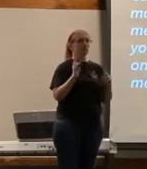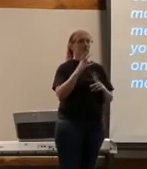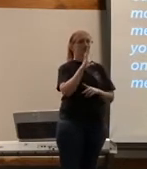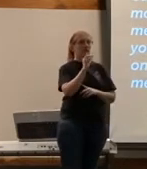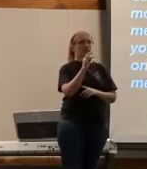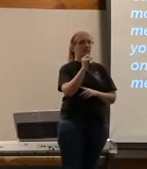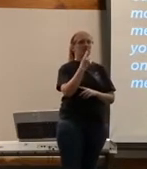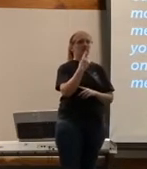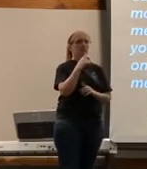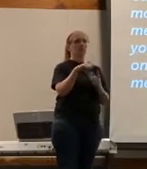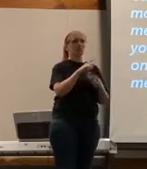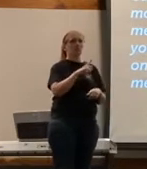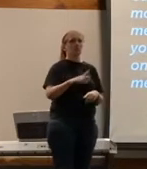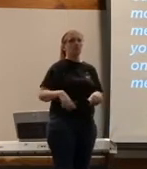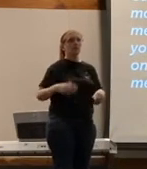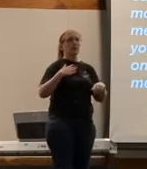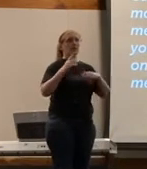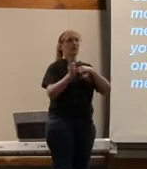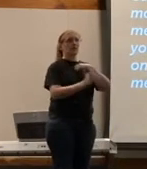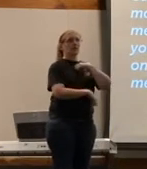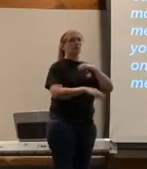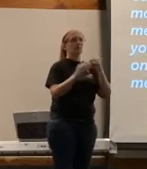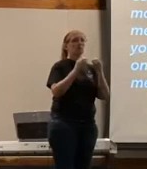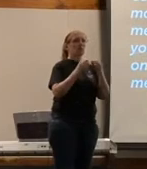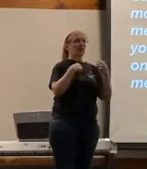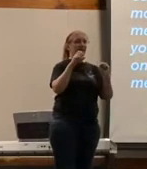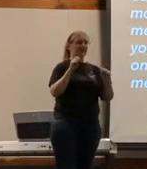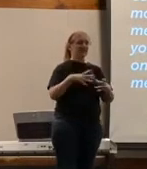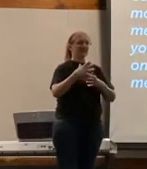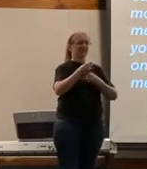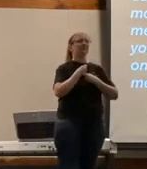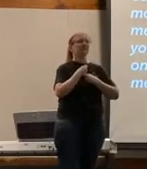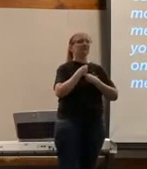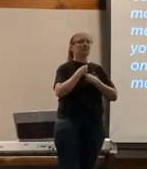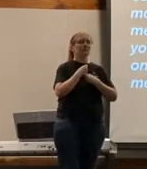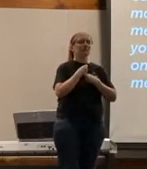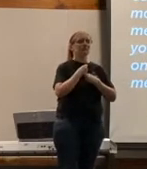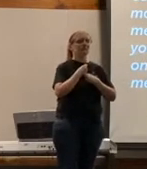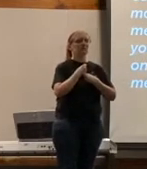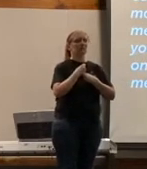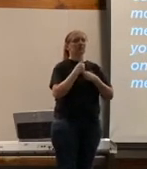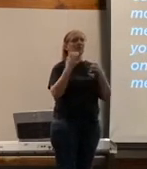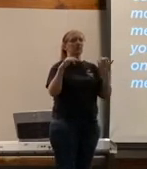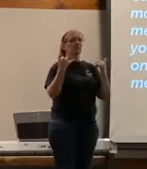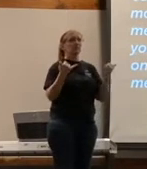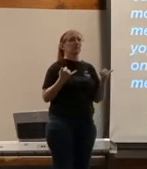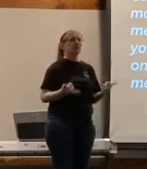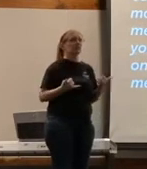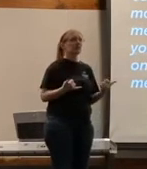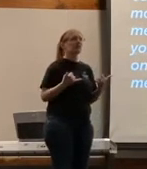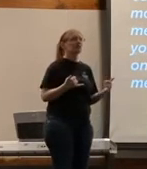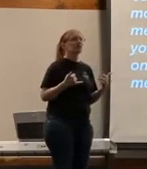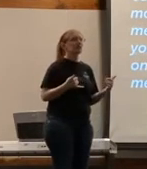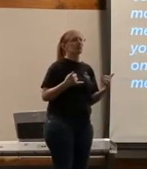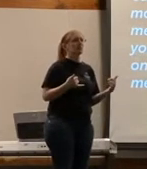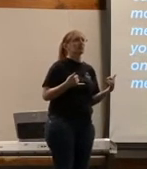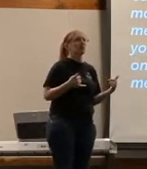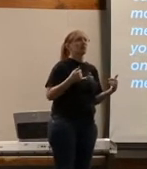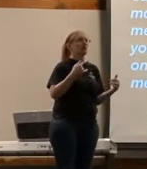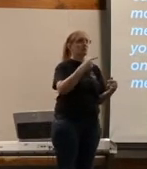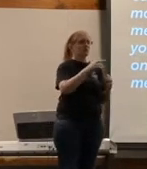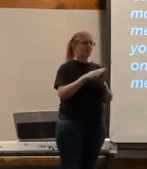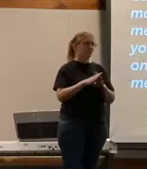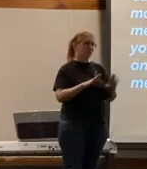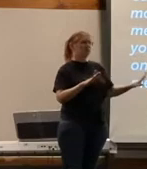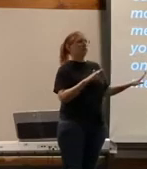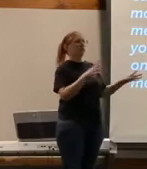said to the Lord, my punishment is more than I can bear. Today, you are driving me from the land, and